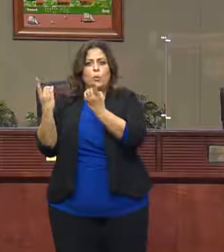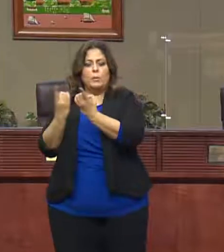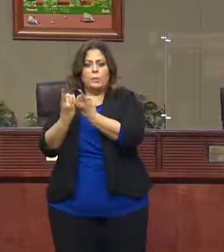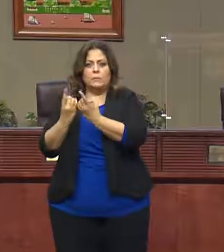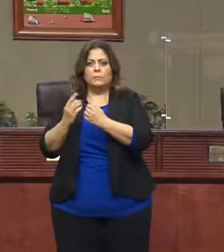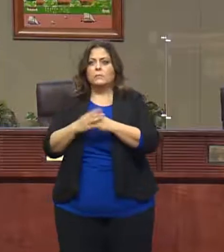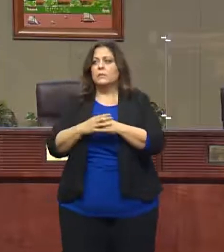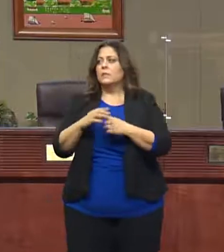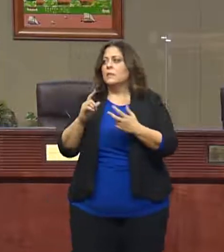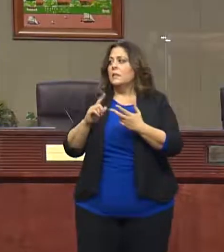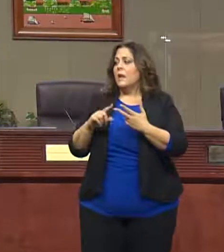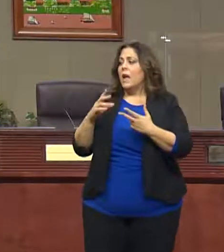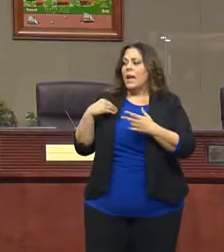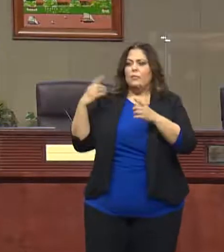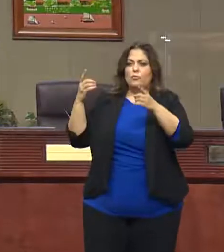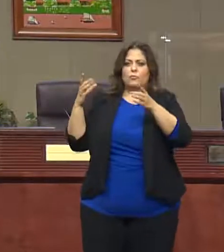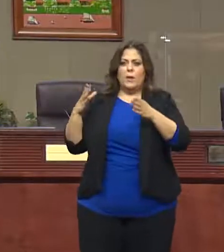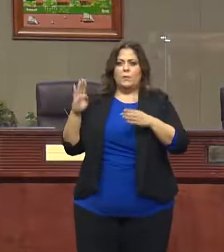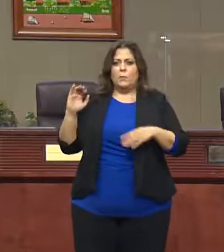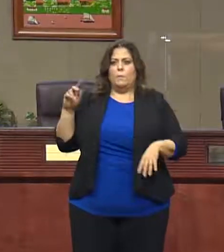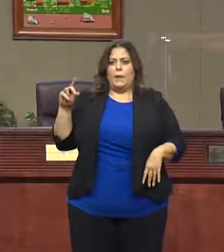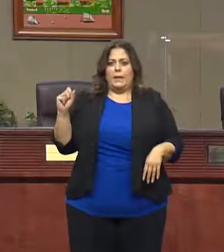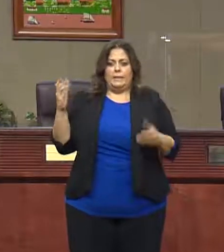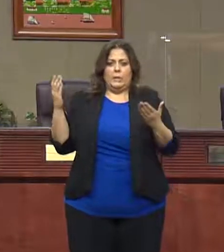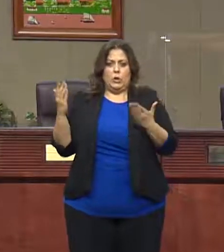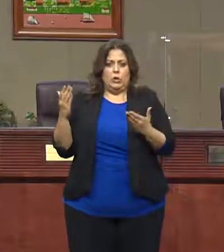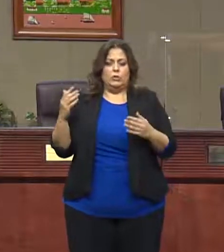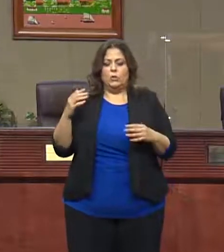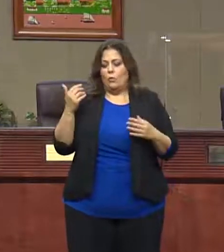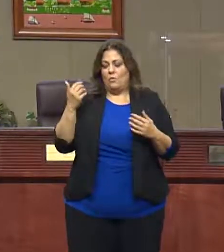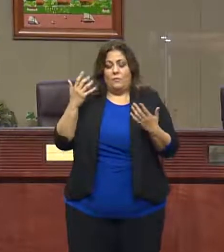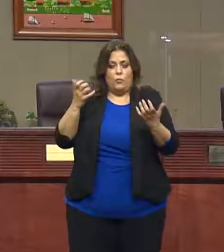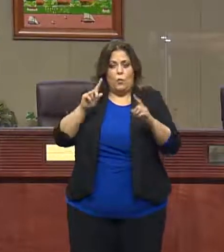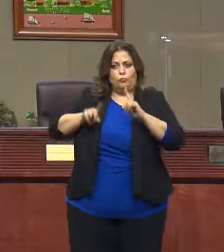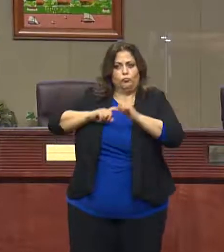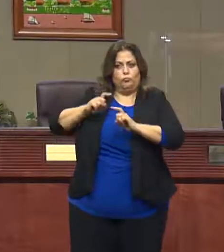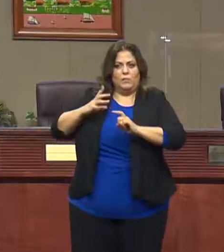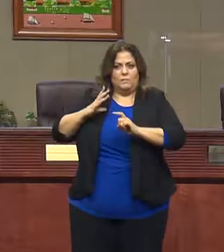Banks here, should there be any other questions. All right, with that, we'll open it up.